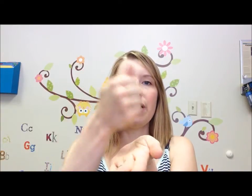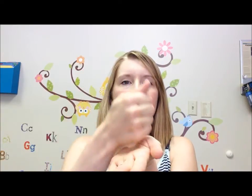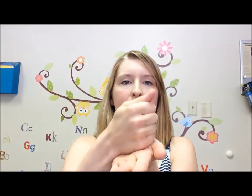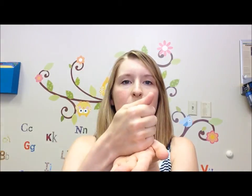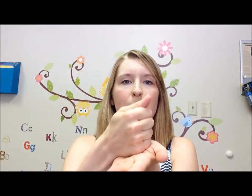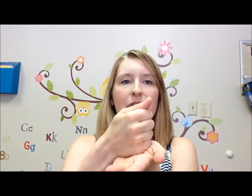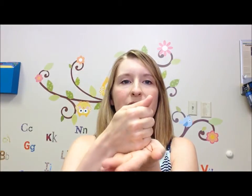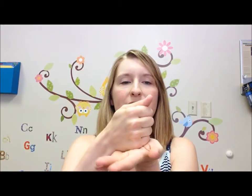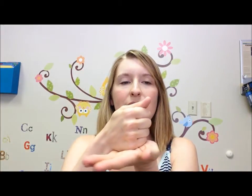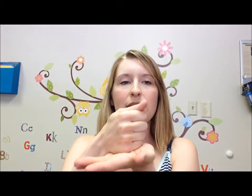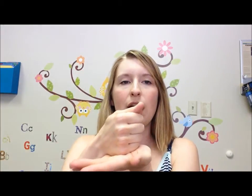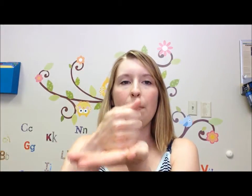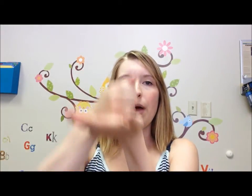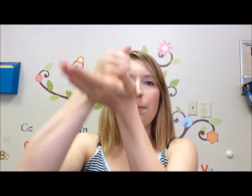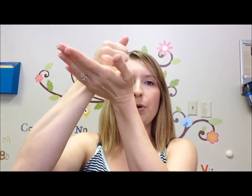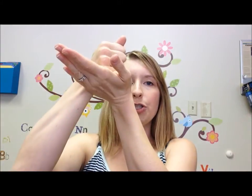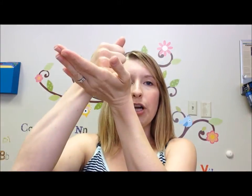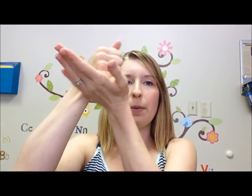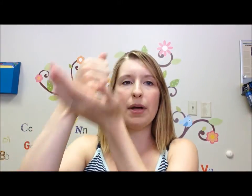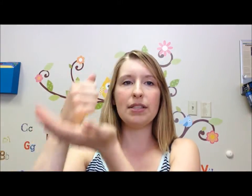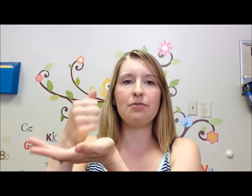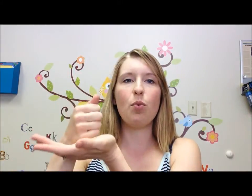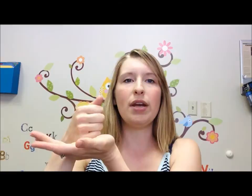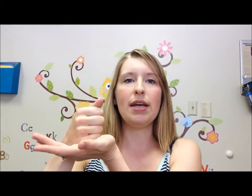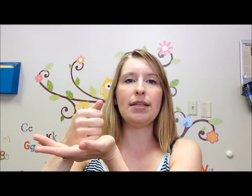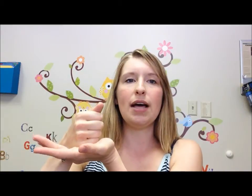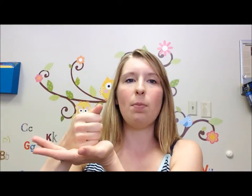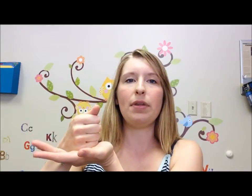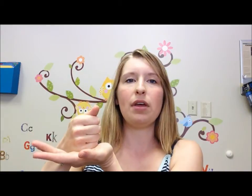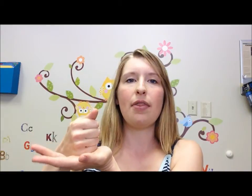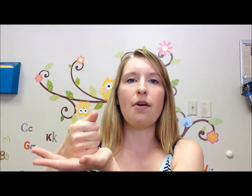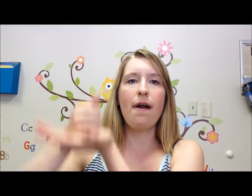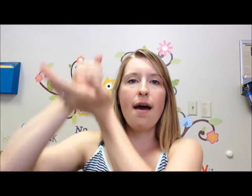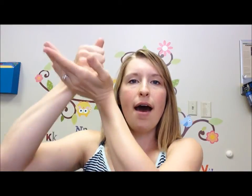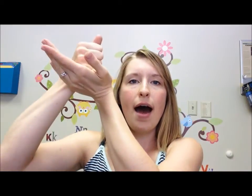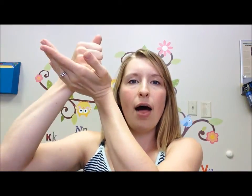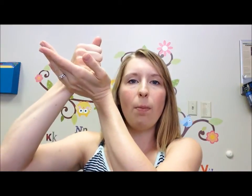fist. Put the fist on top and push it up as if one hand is helping the other. Help.